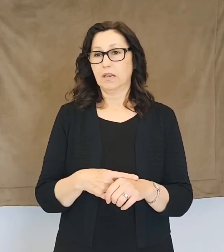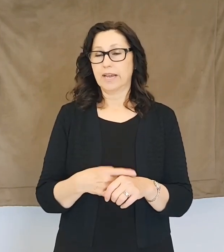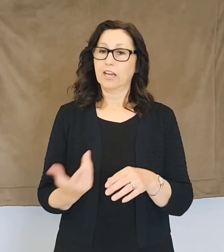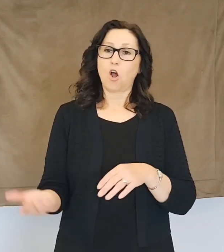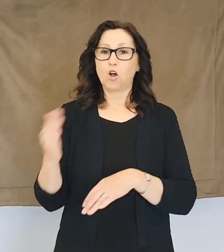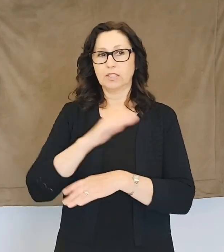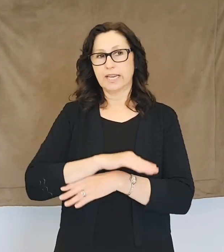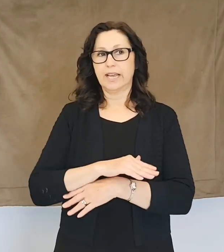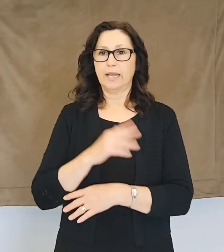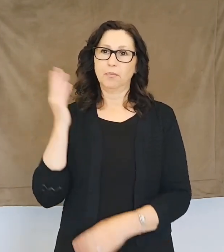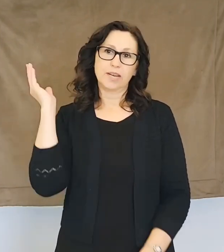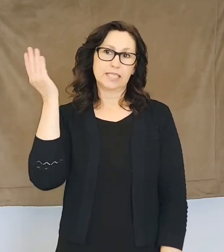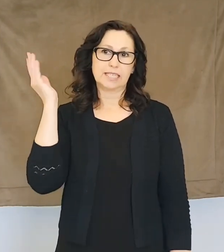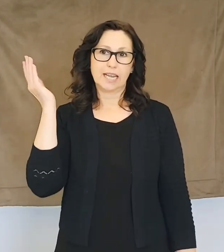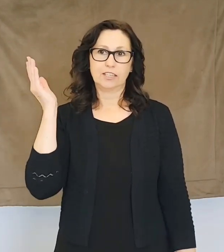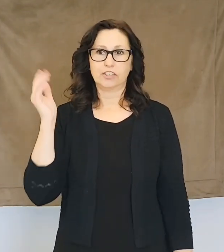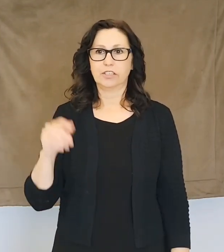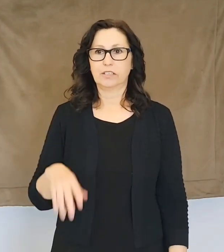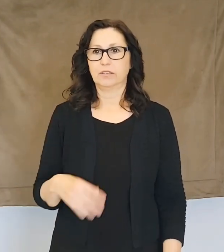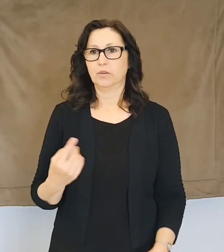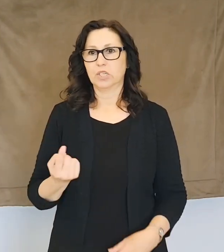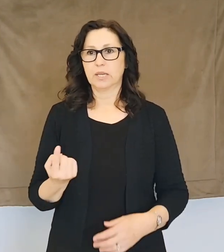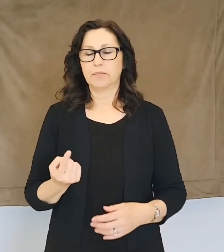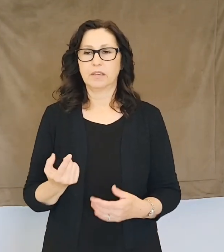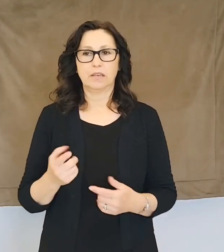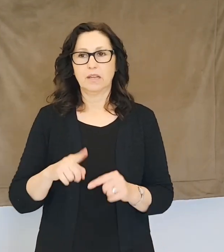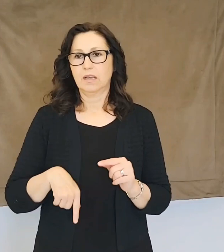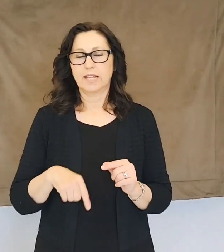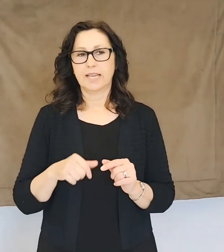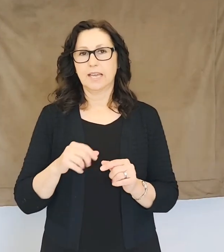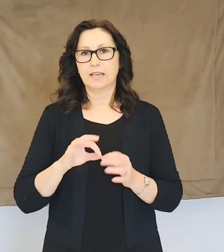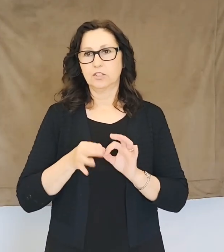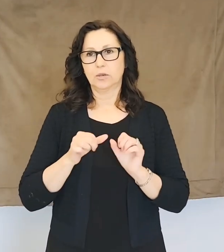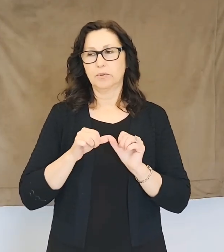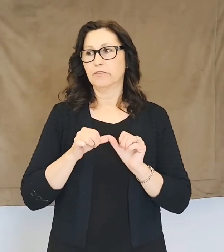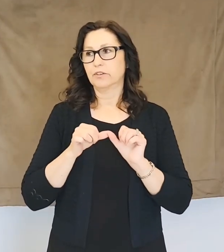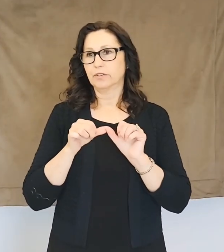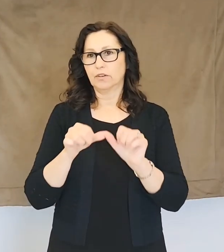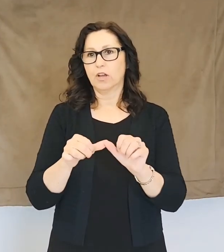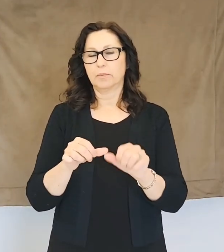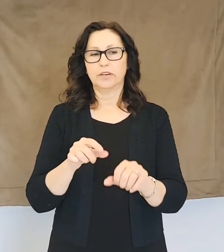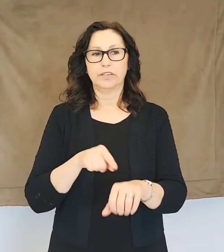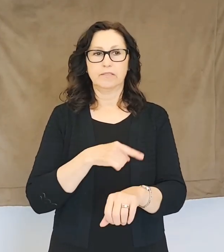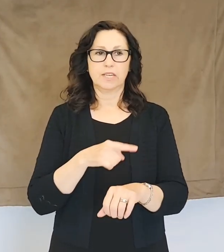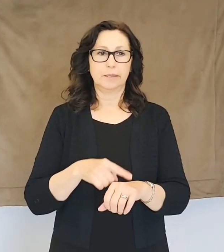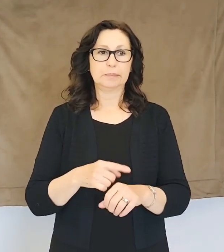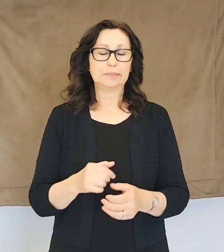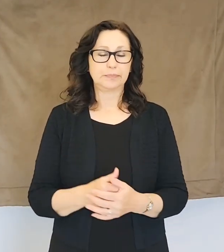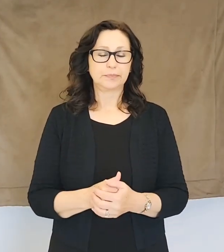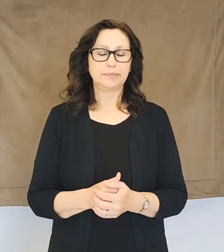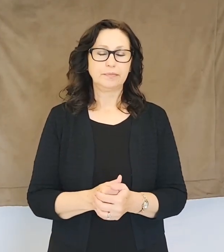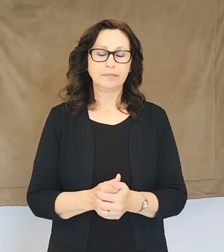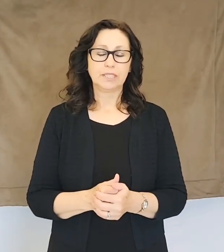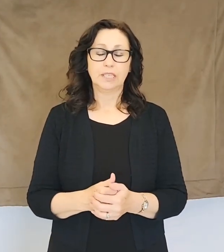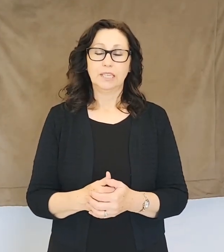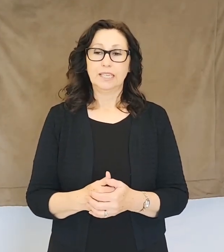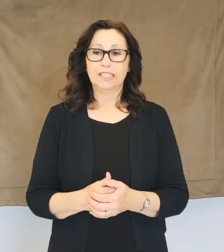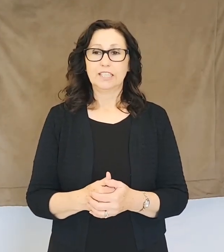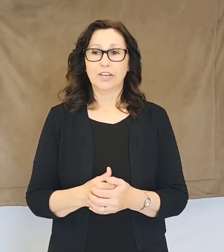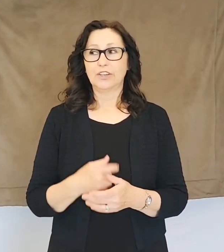like an all-day presentation or something. They can't interpret for a long period of time. So you